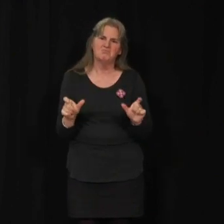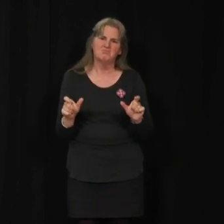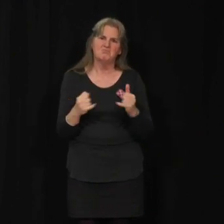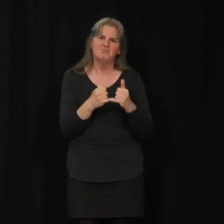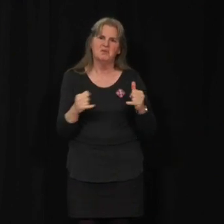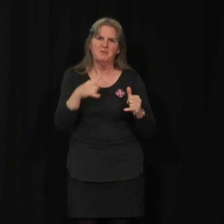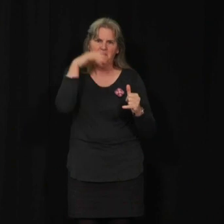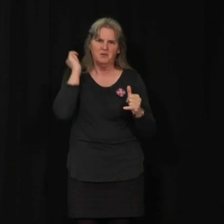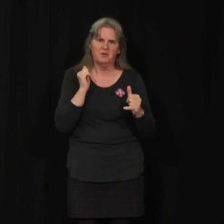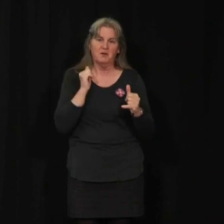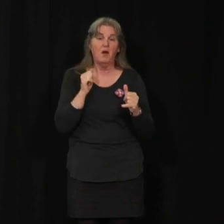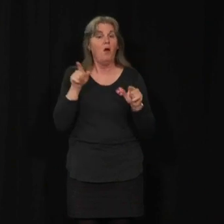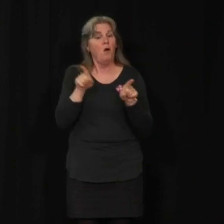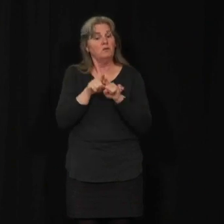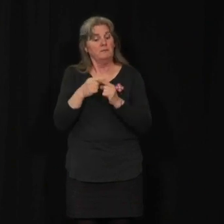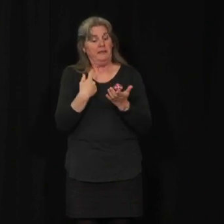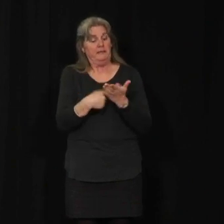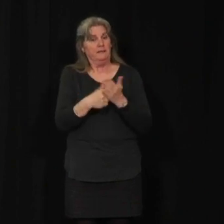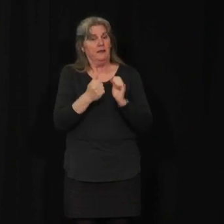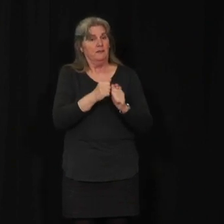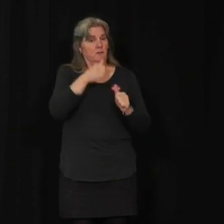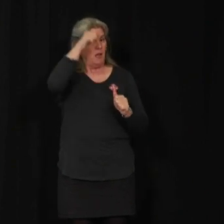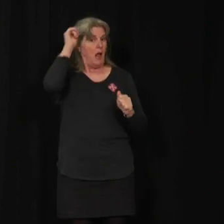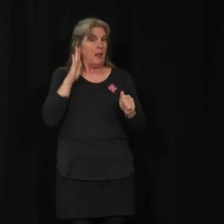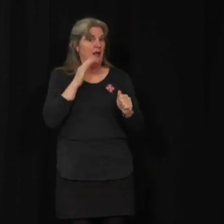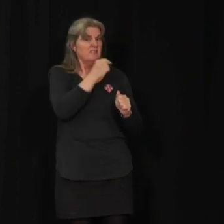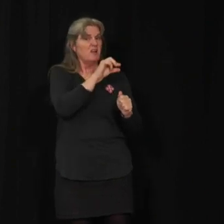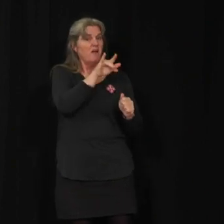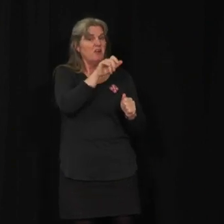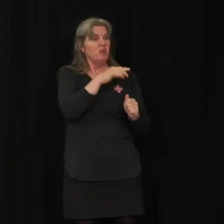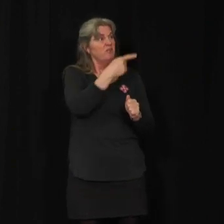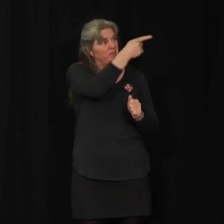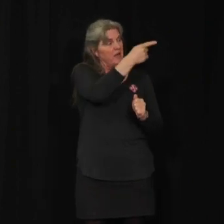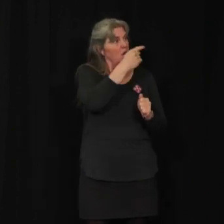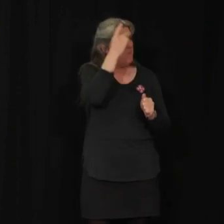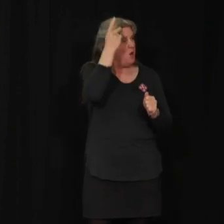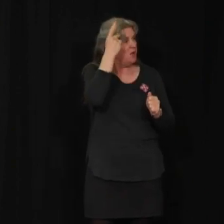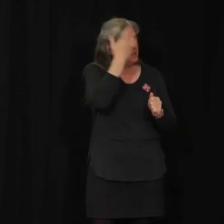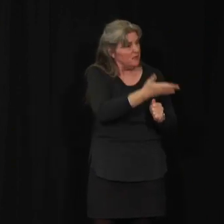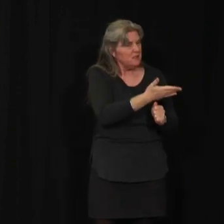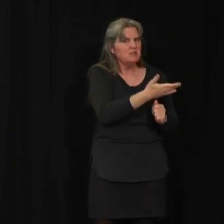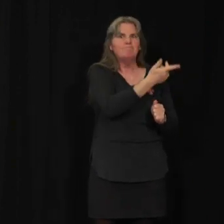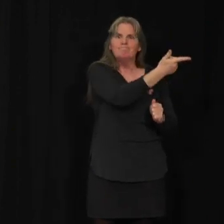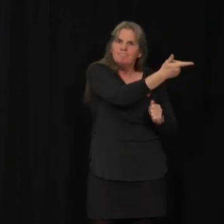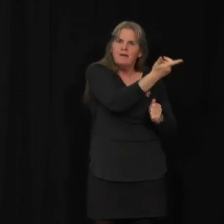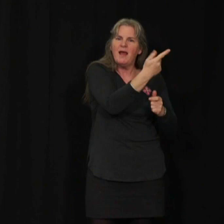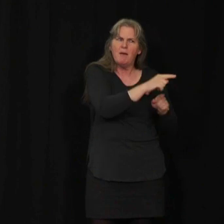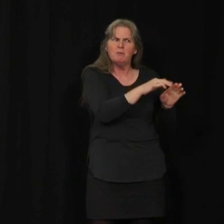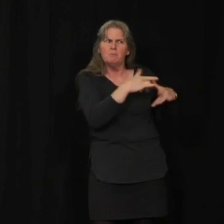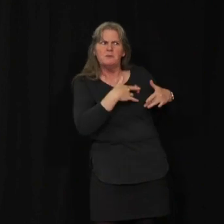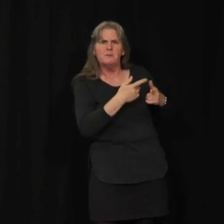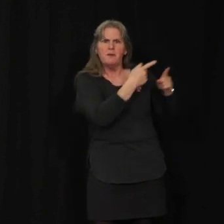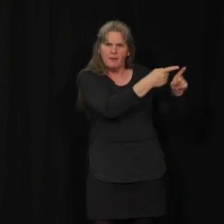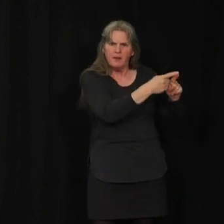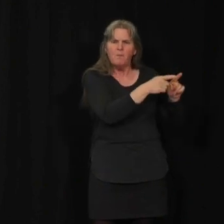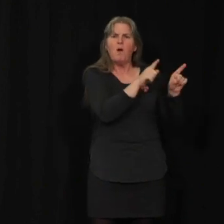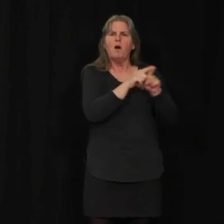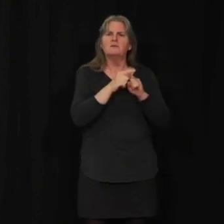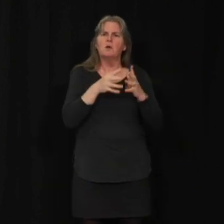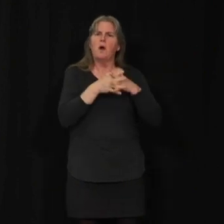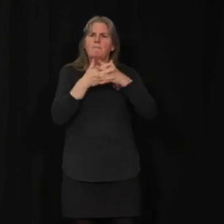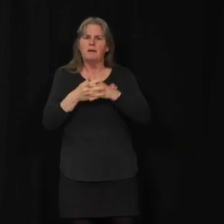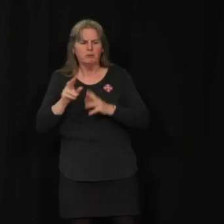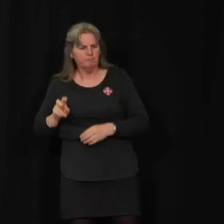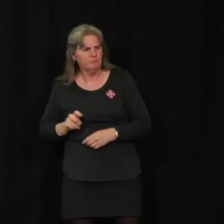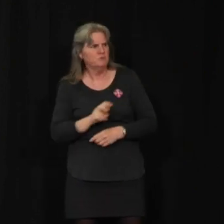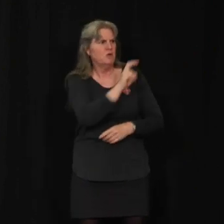with Governor Dunleavy about Alaskans returning home and Americans moving to Alaska. I will also speak to him